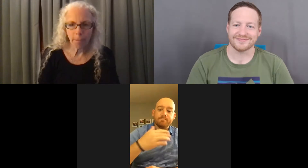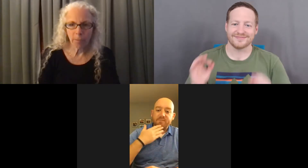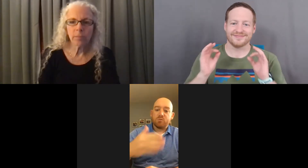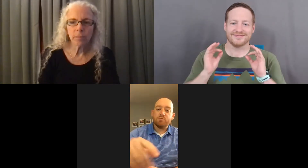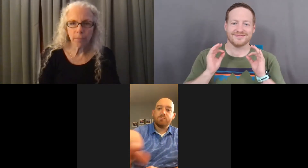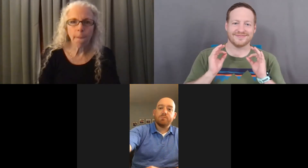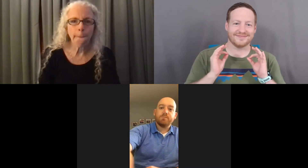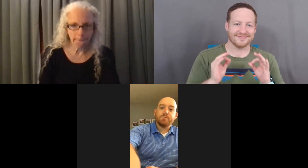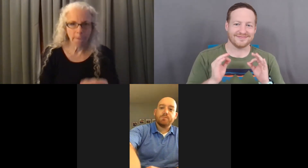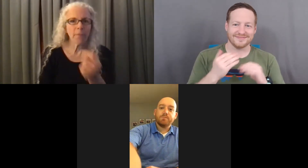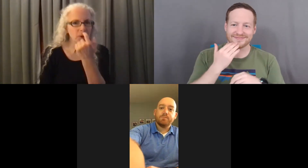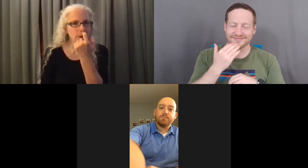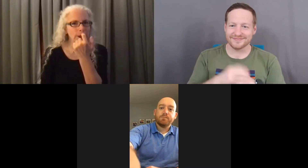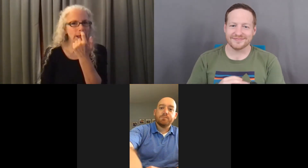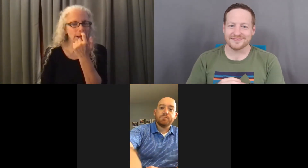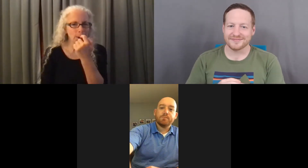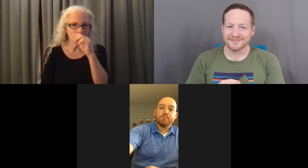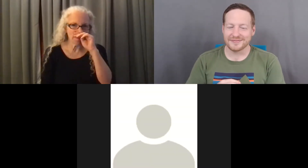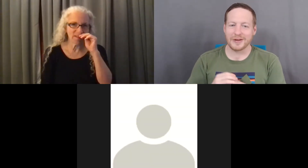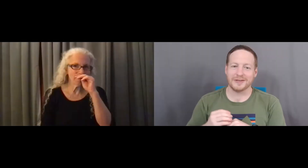Thank you. Very good. Thank you.